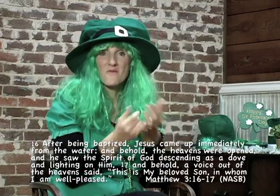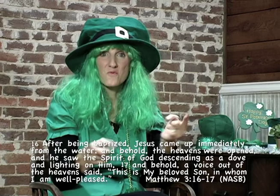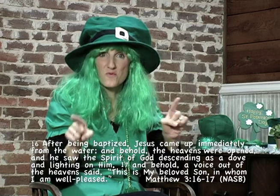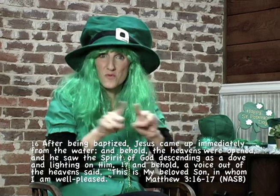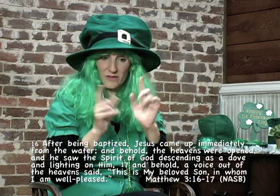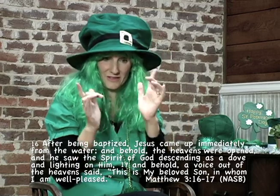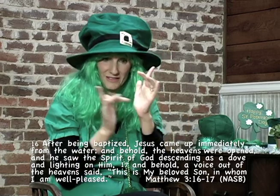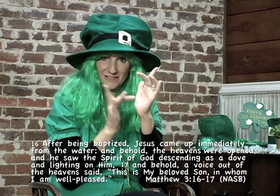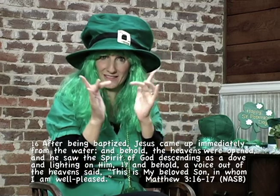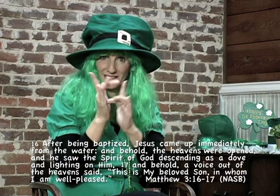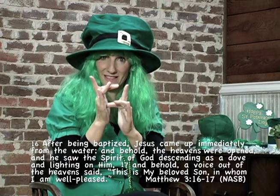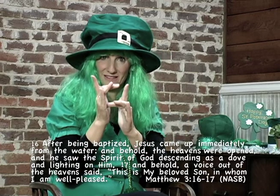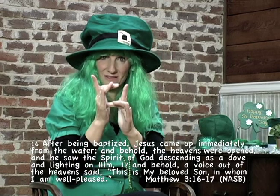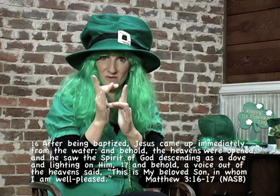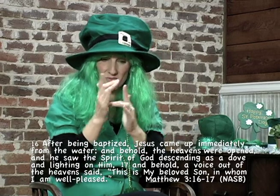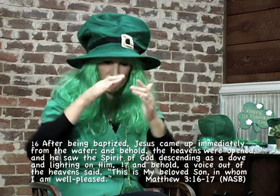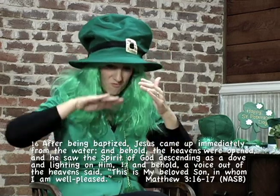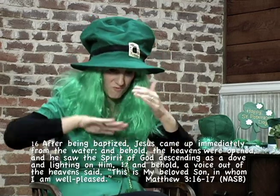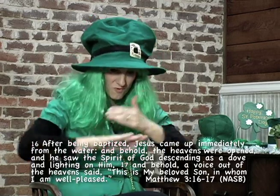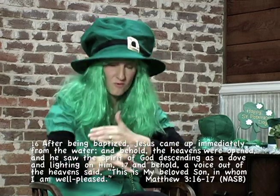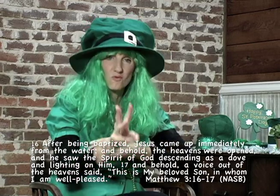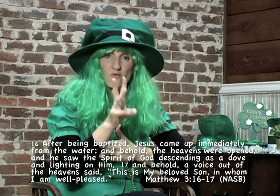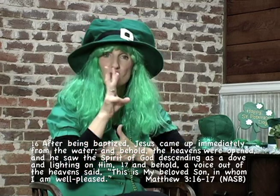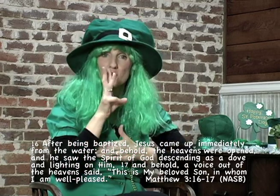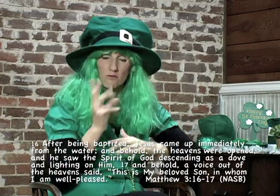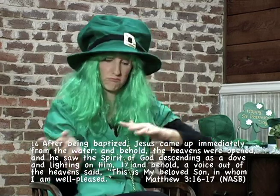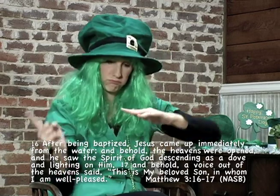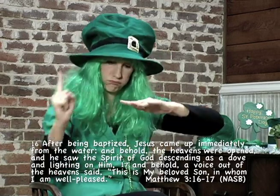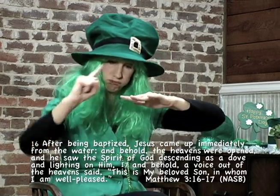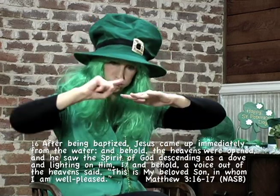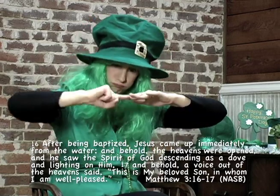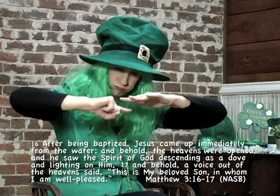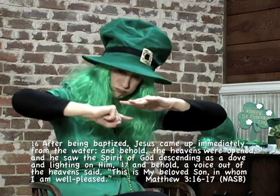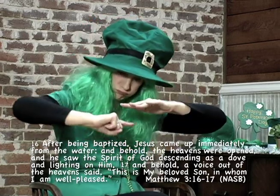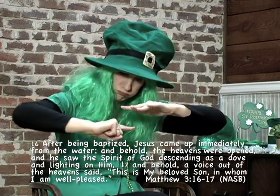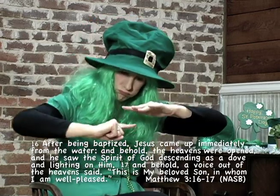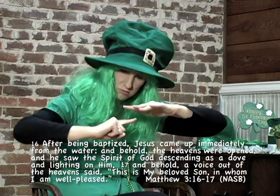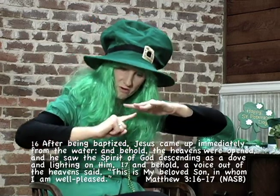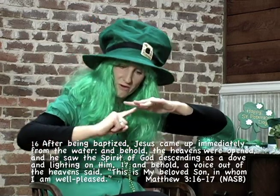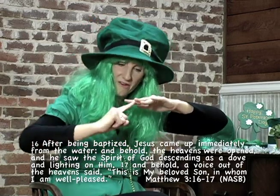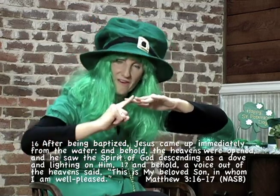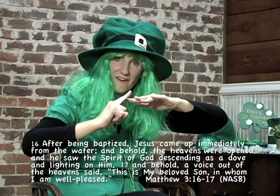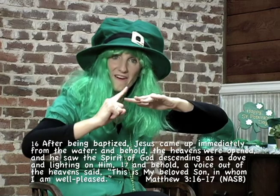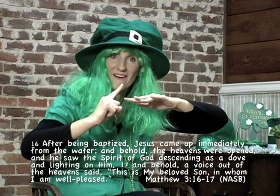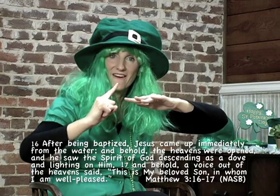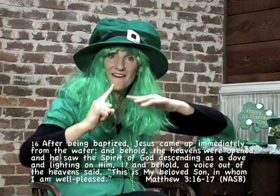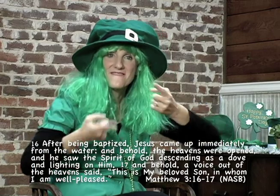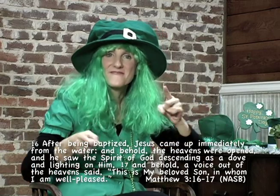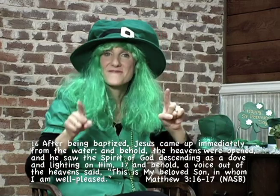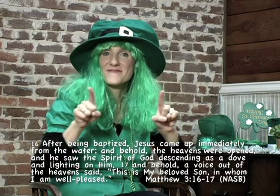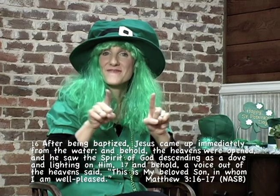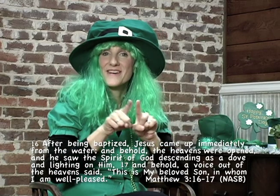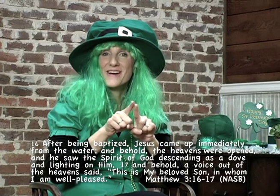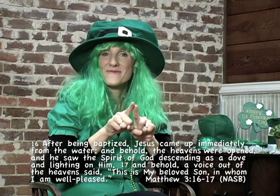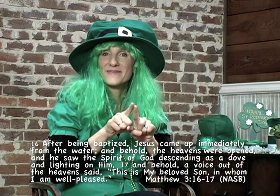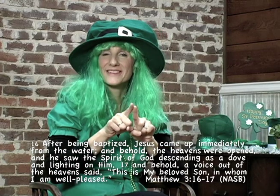it says that when Jesus was going under the water and coming up, when